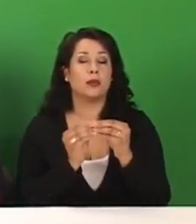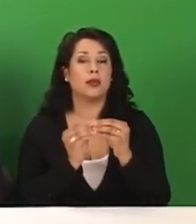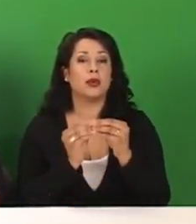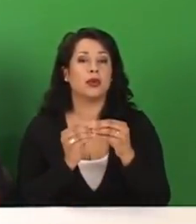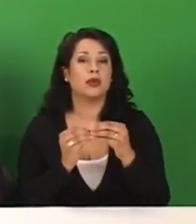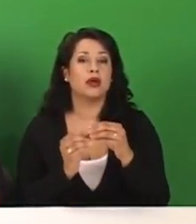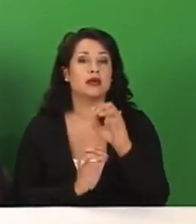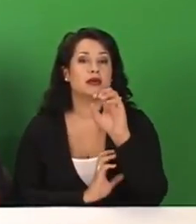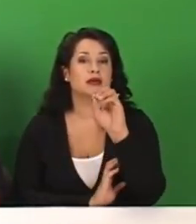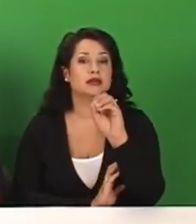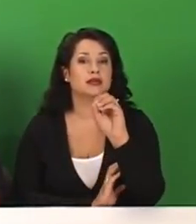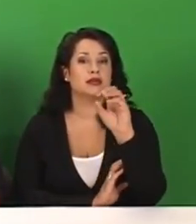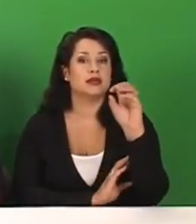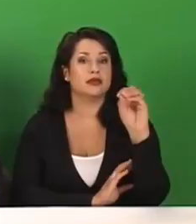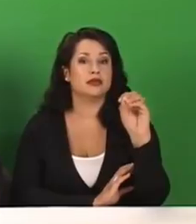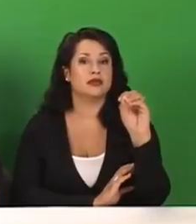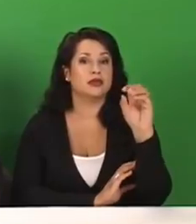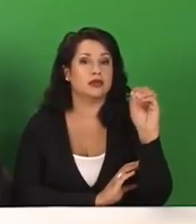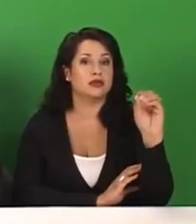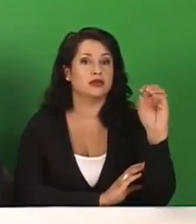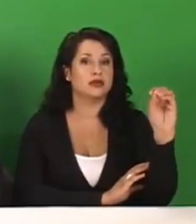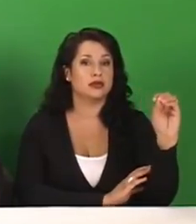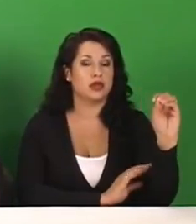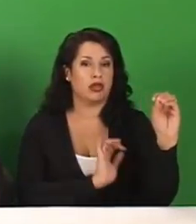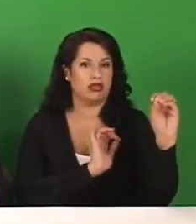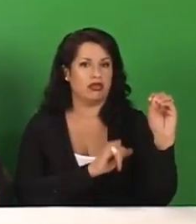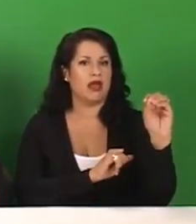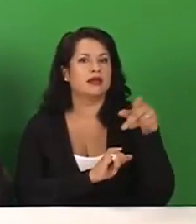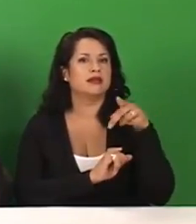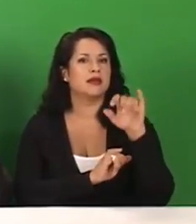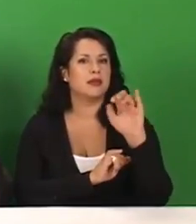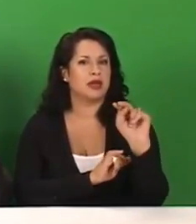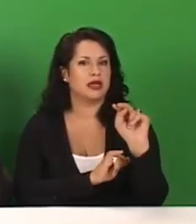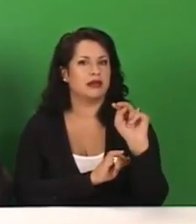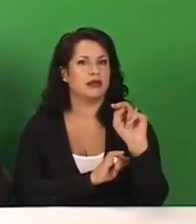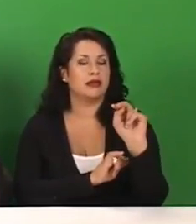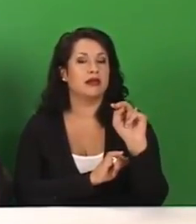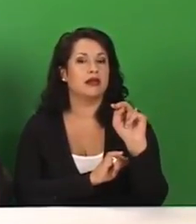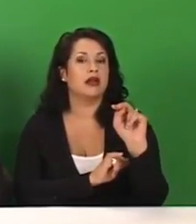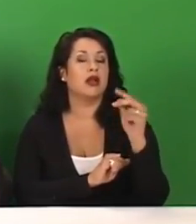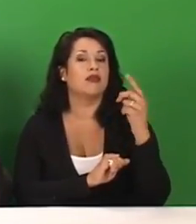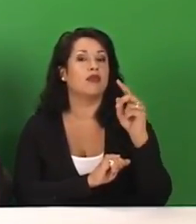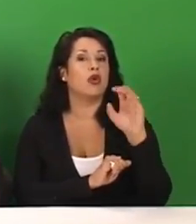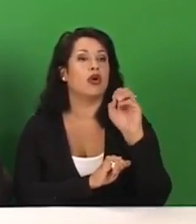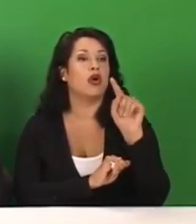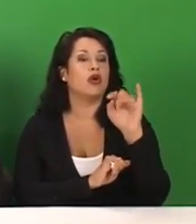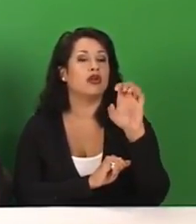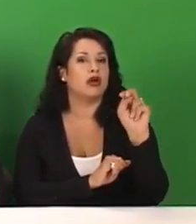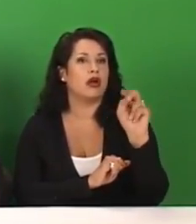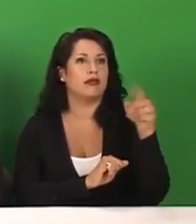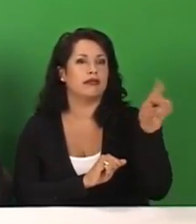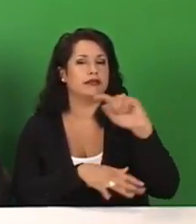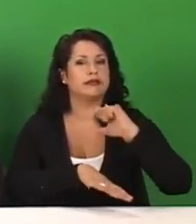0000 is the 4-digit PIN established by Oticon for all of their